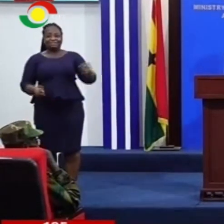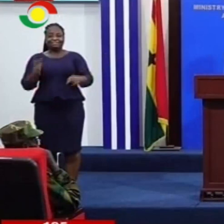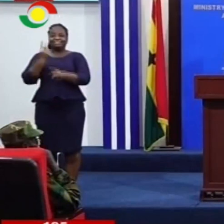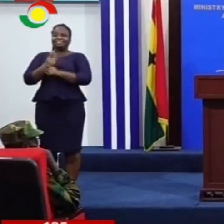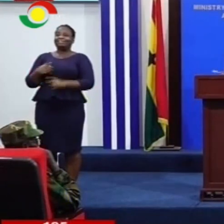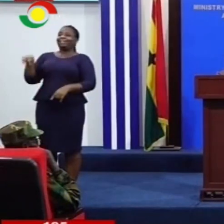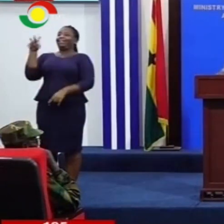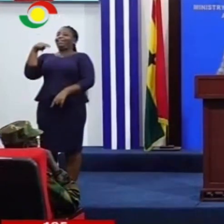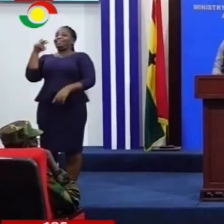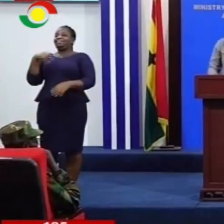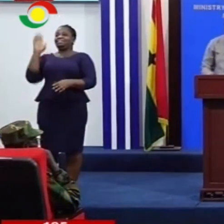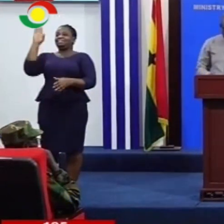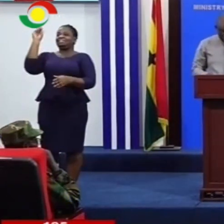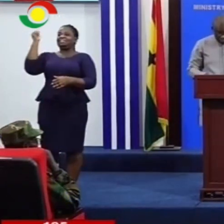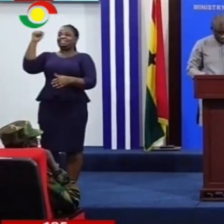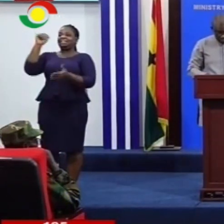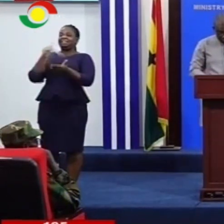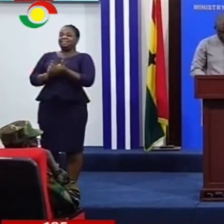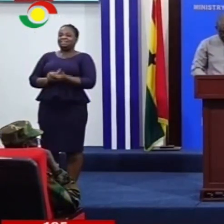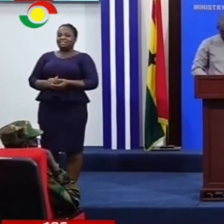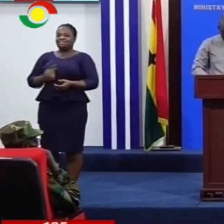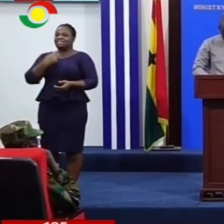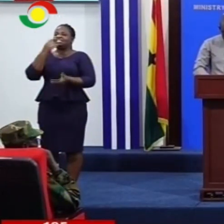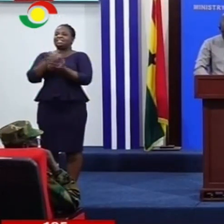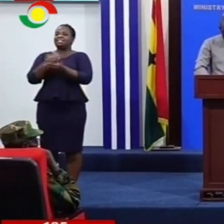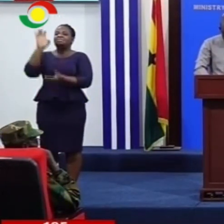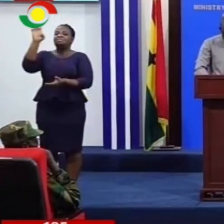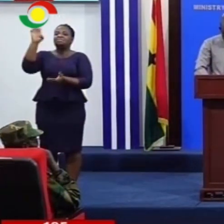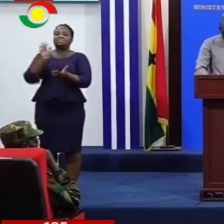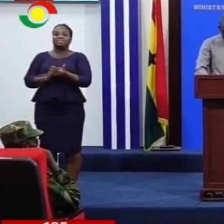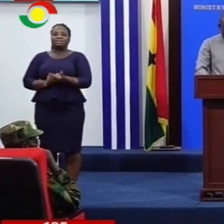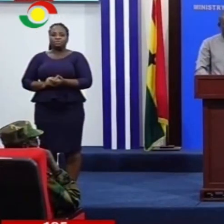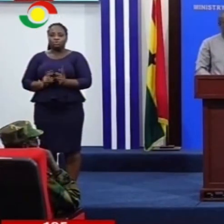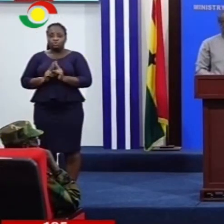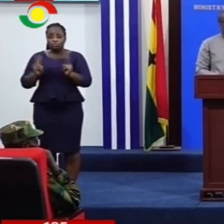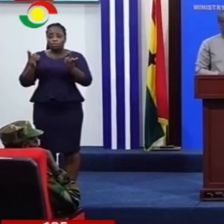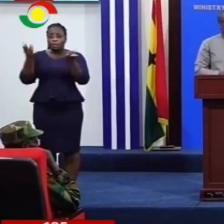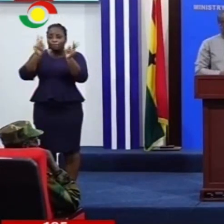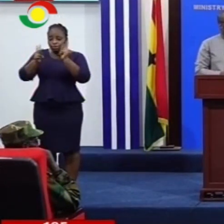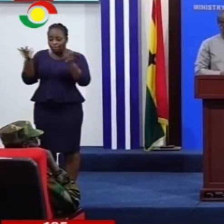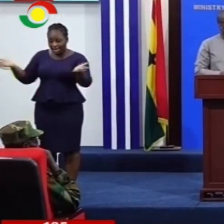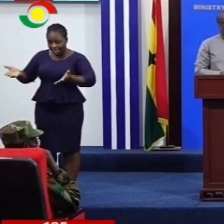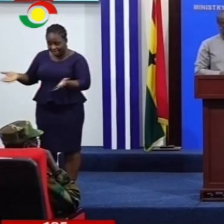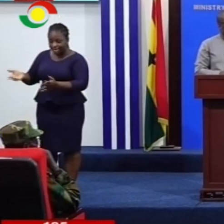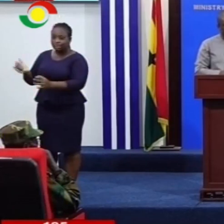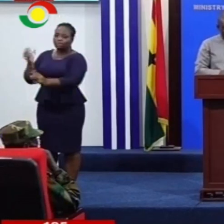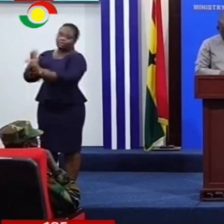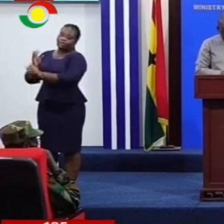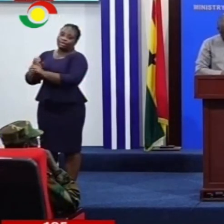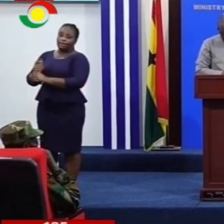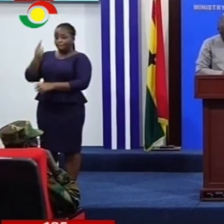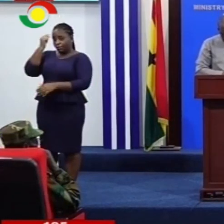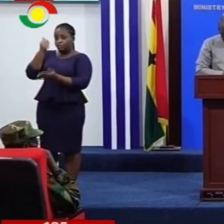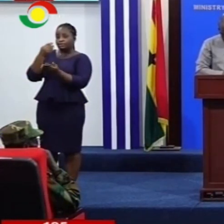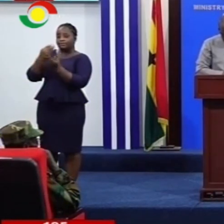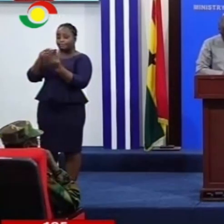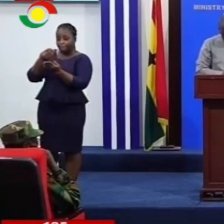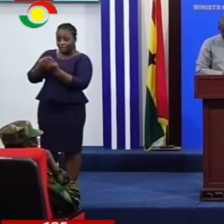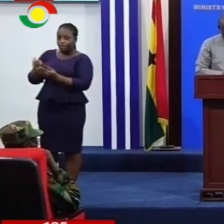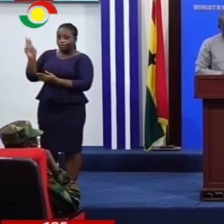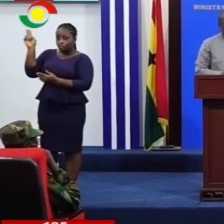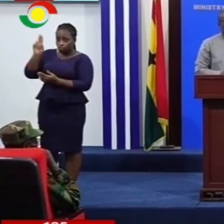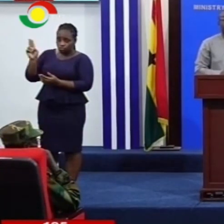po we 10,000 na ya mo 40,000 it ye pedon won a wo han na ye shon won because of sika ye spend am ye tumi